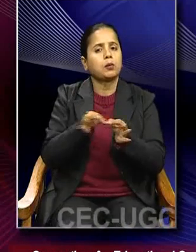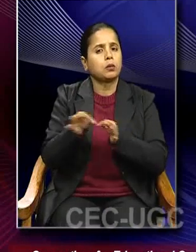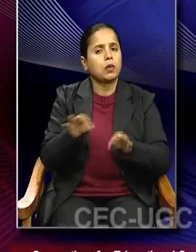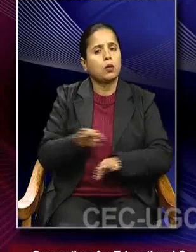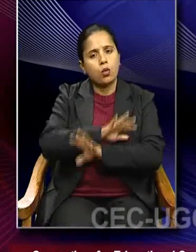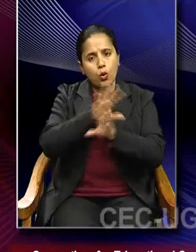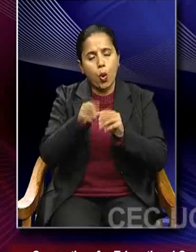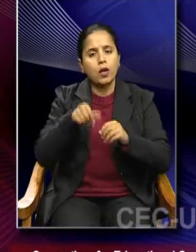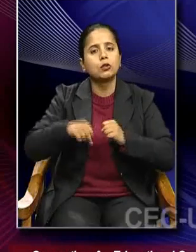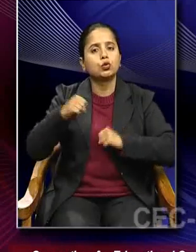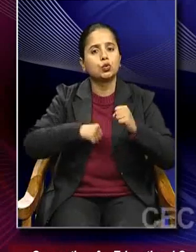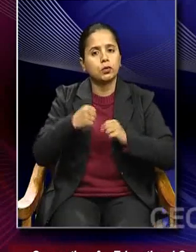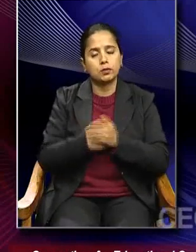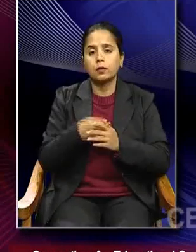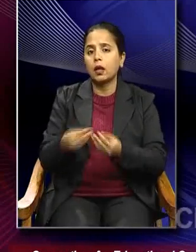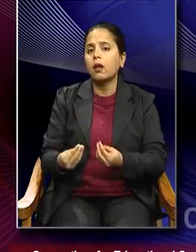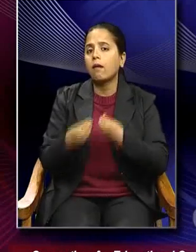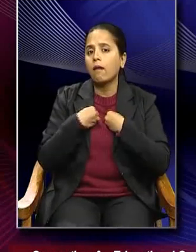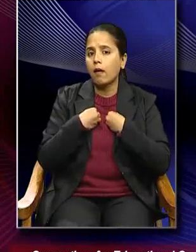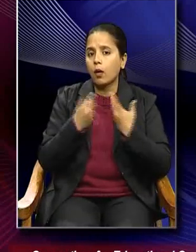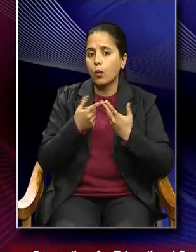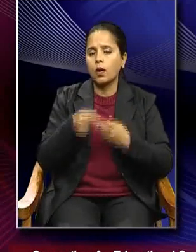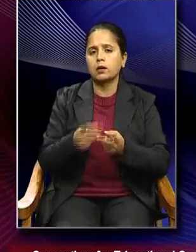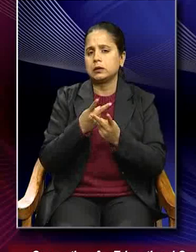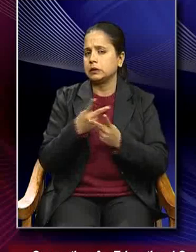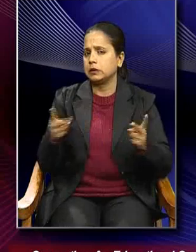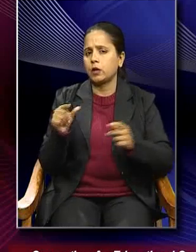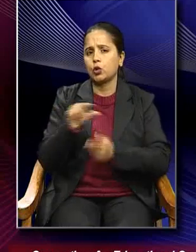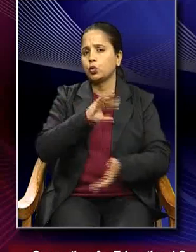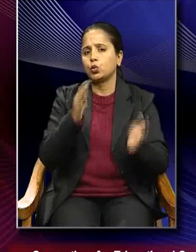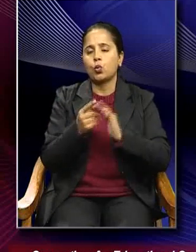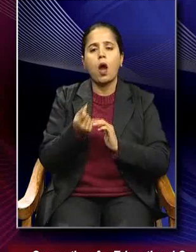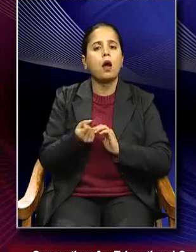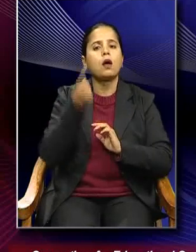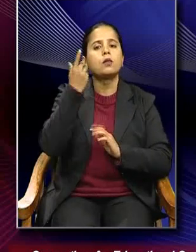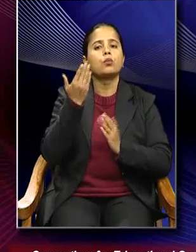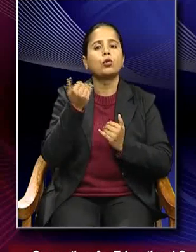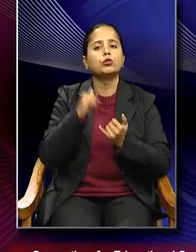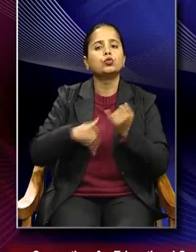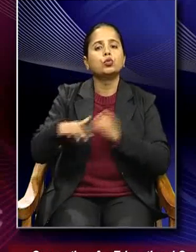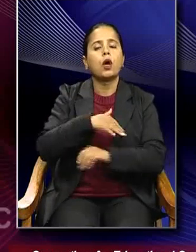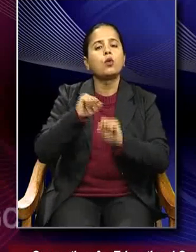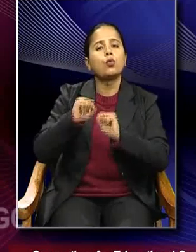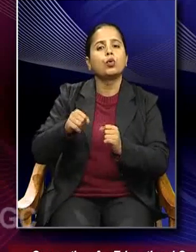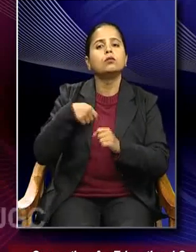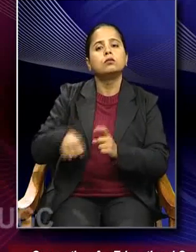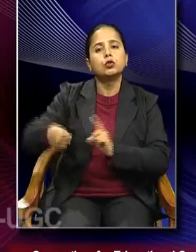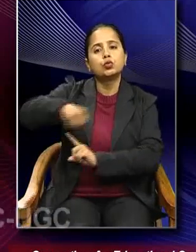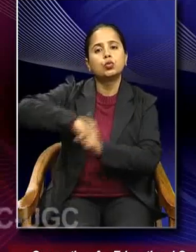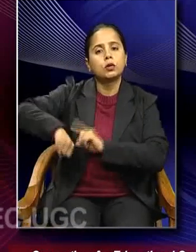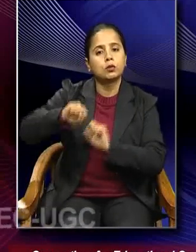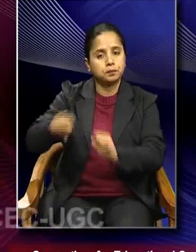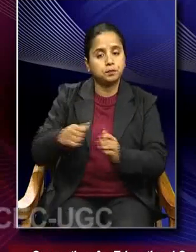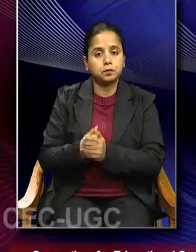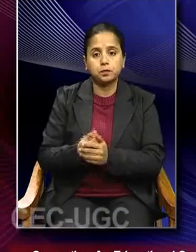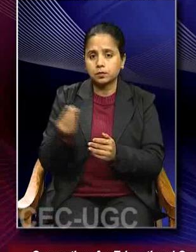all structures. So it gave us a universal understanding of society, something